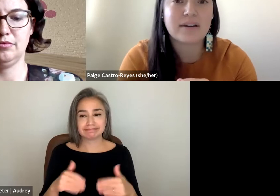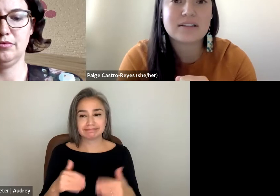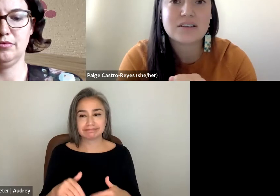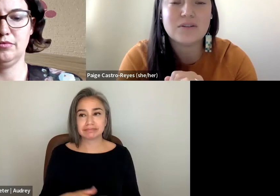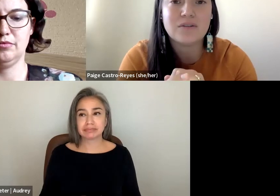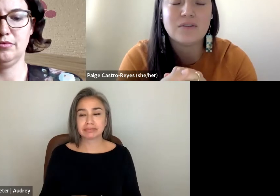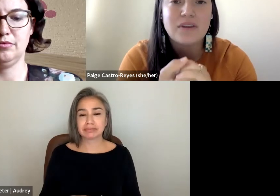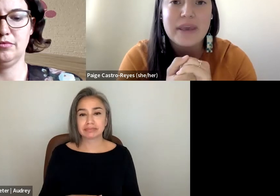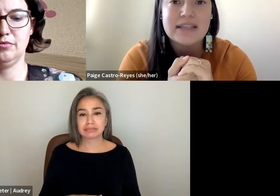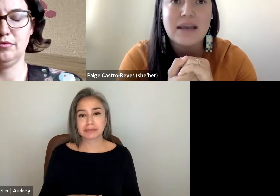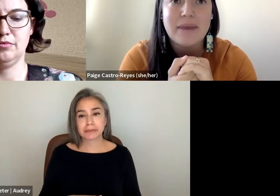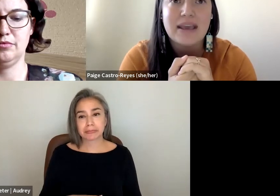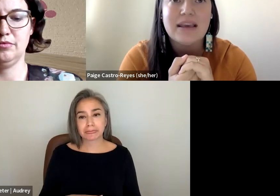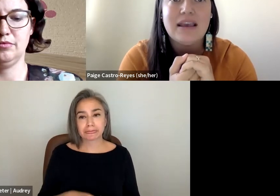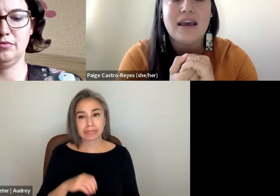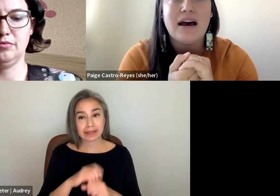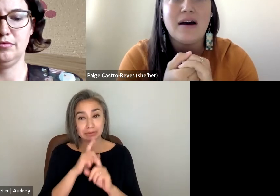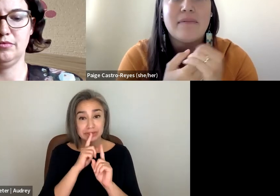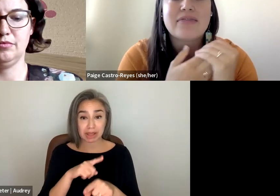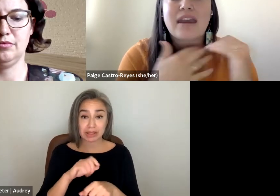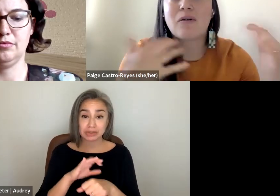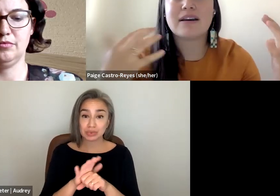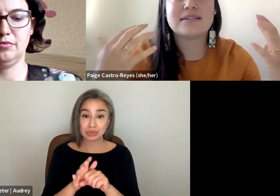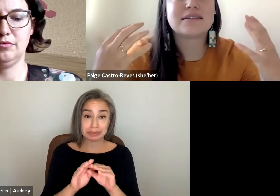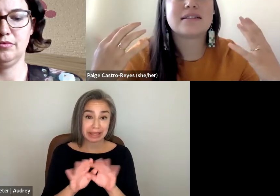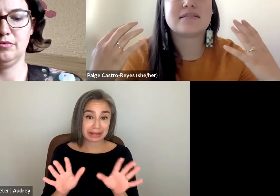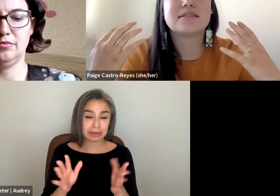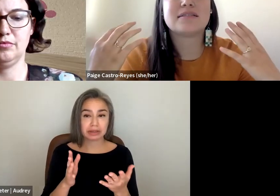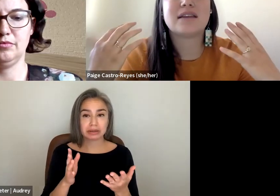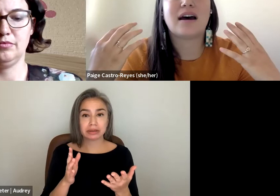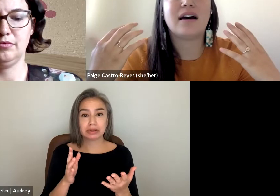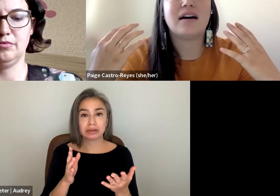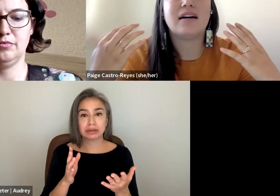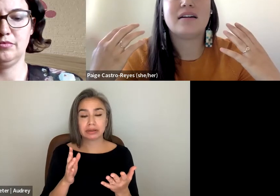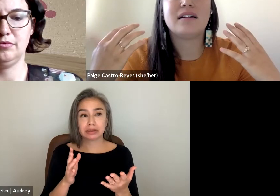in response to the pandemic, there